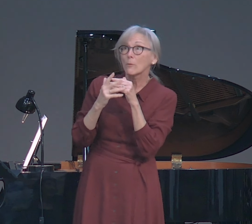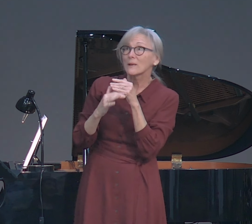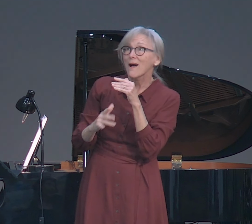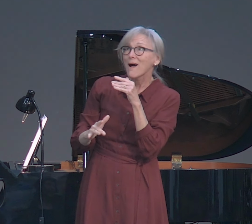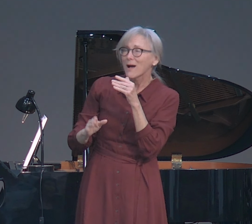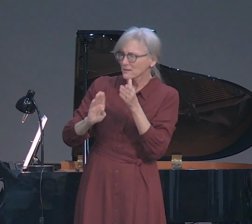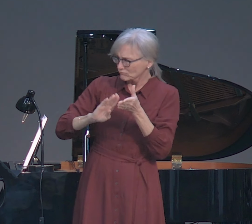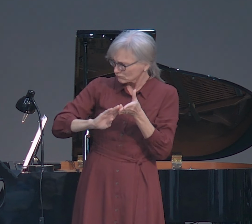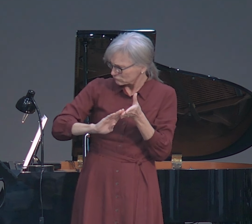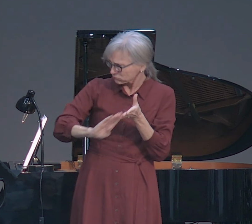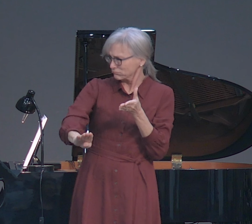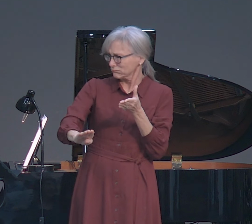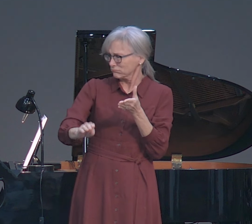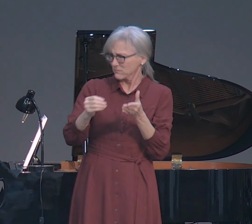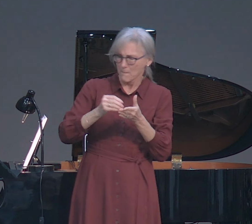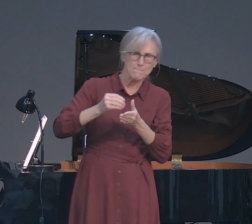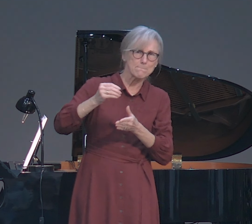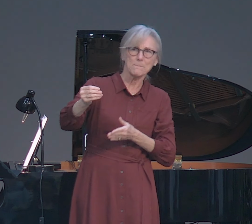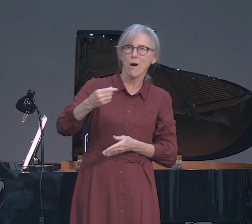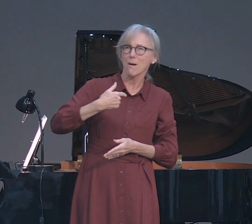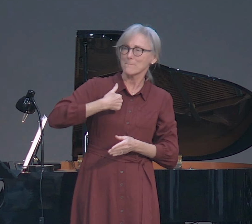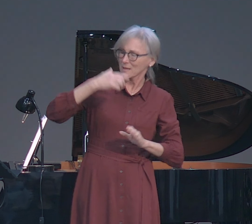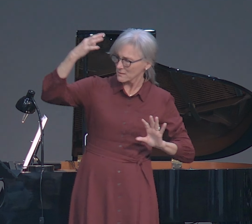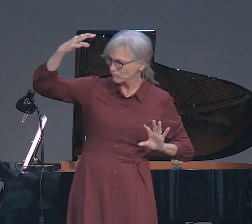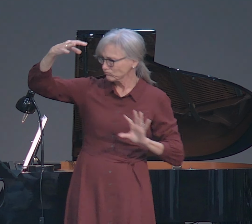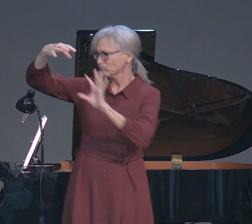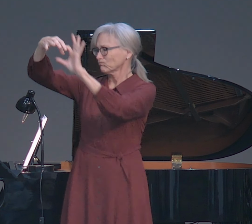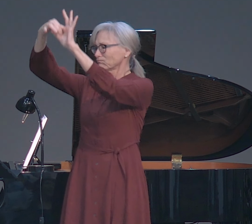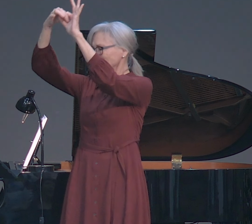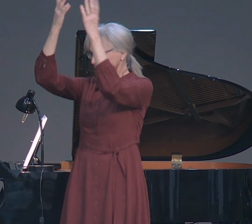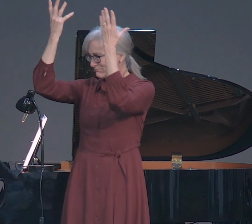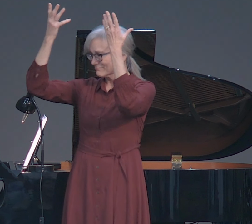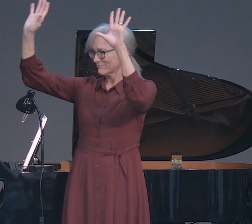pardoned, bought for me, and